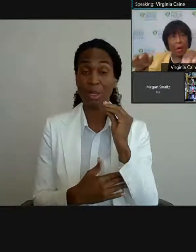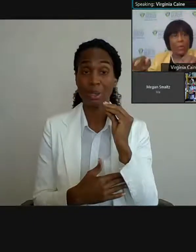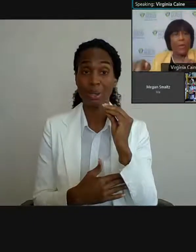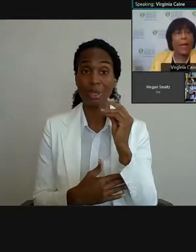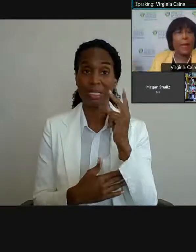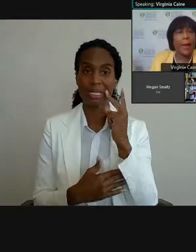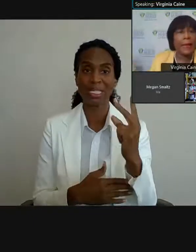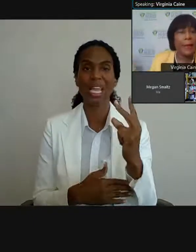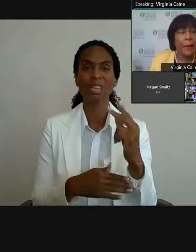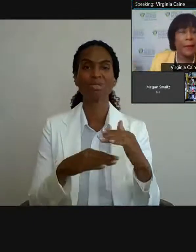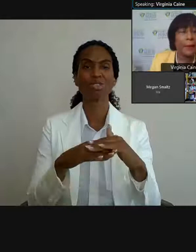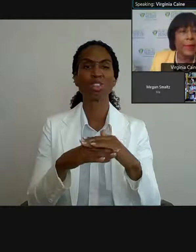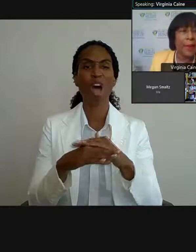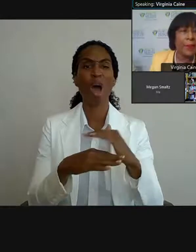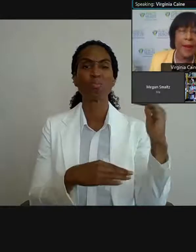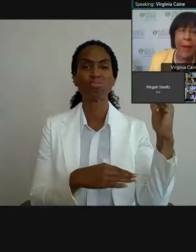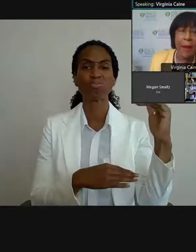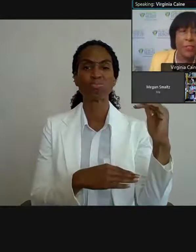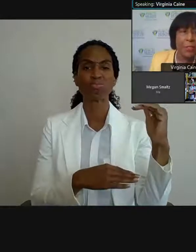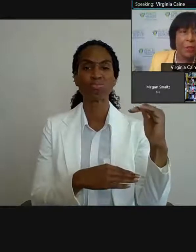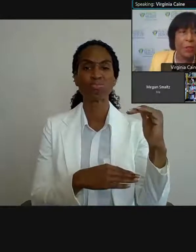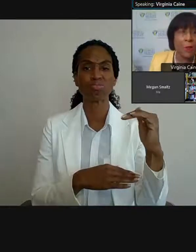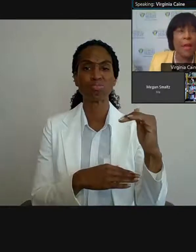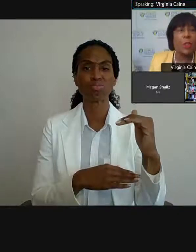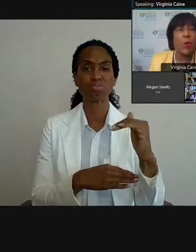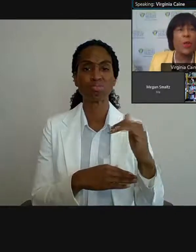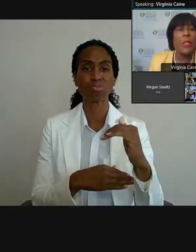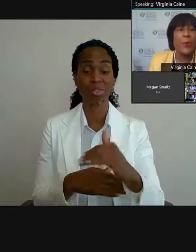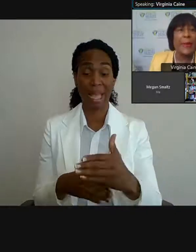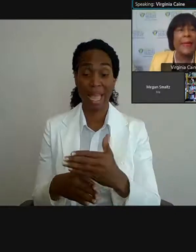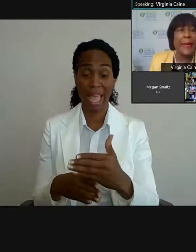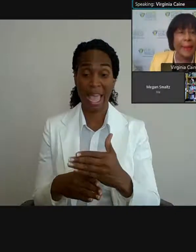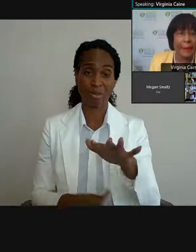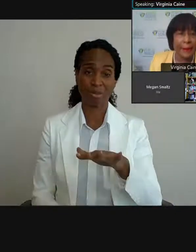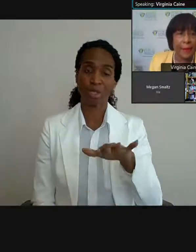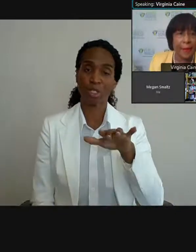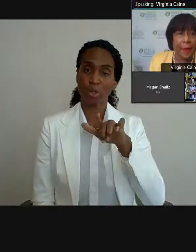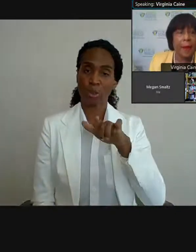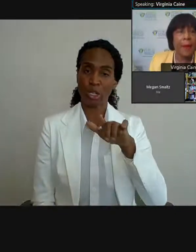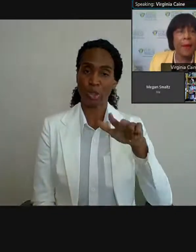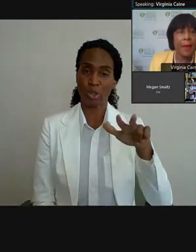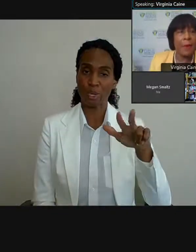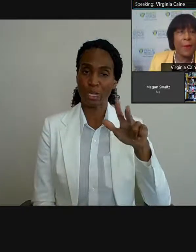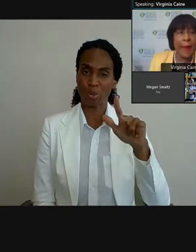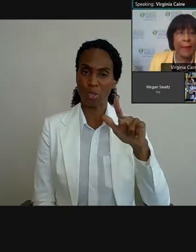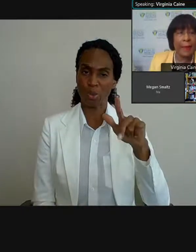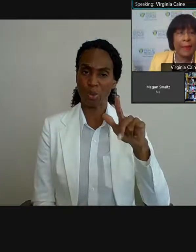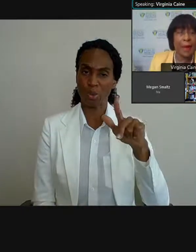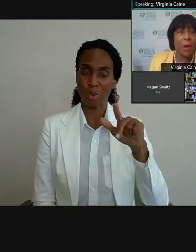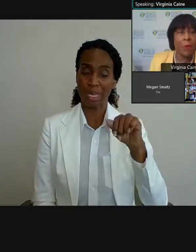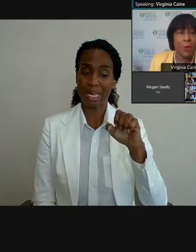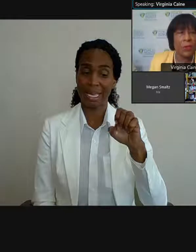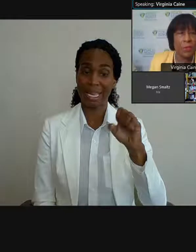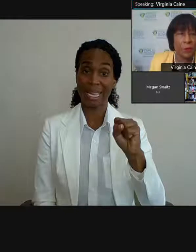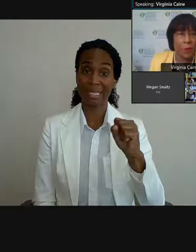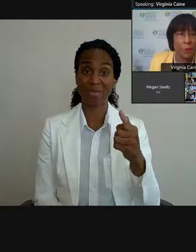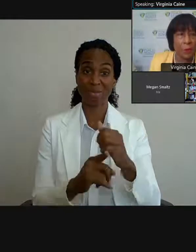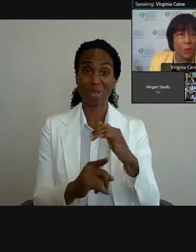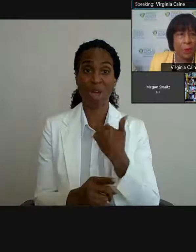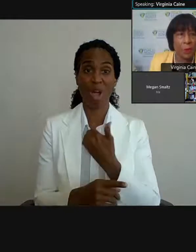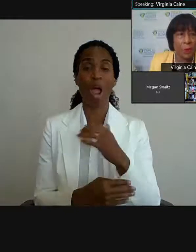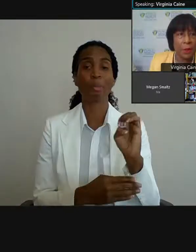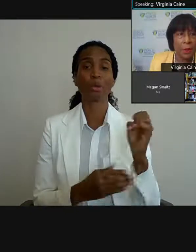a slow decline down to averaging only about 23 cases impacting our